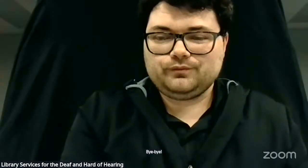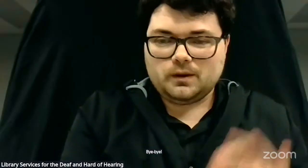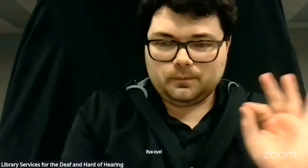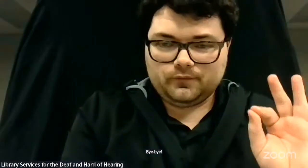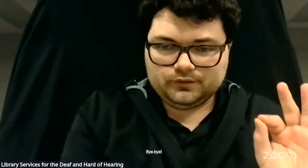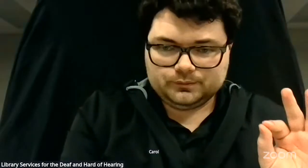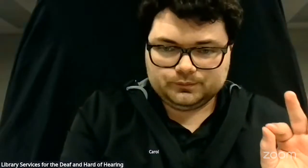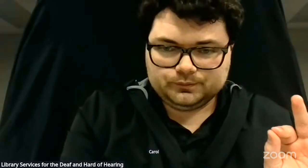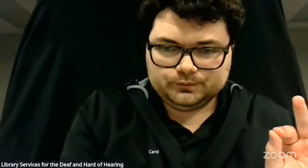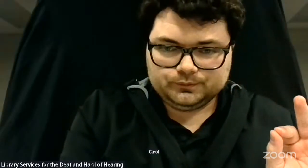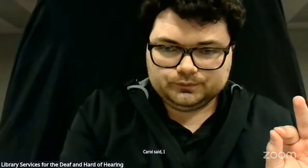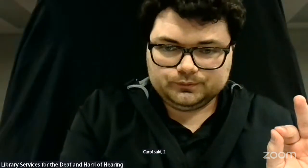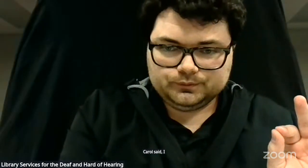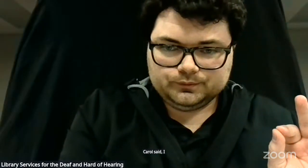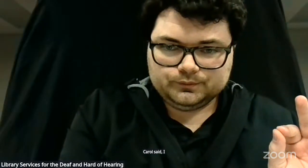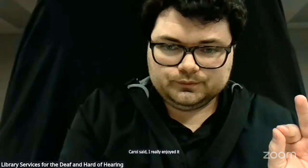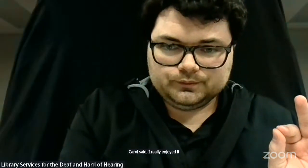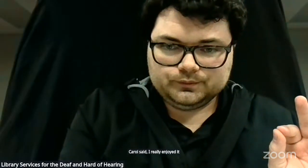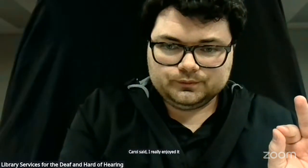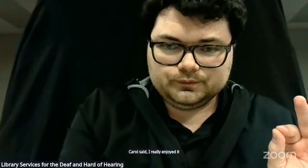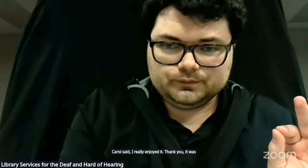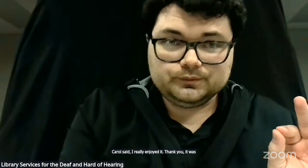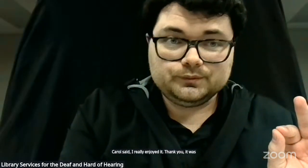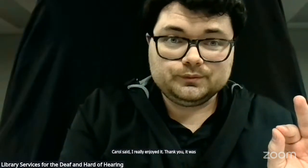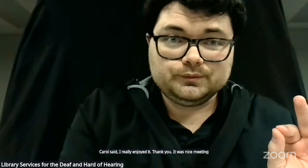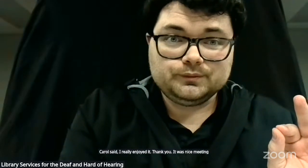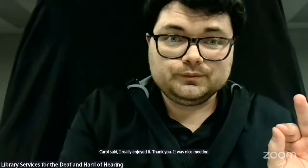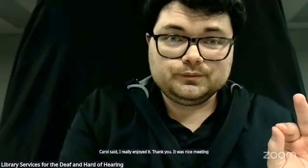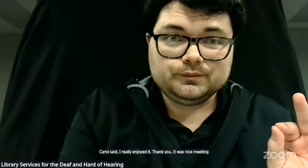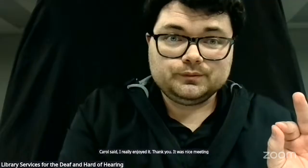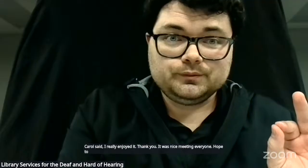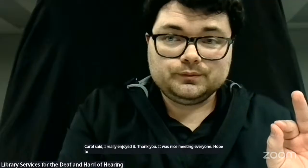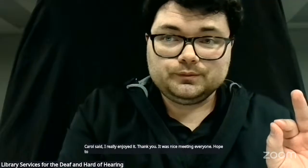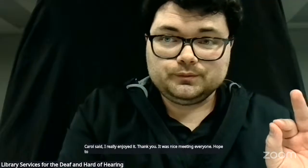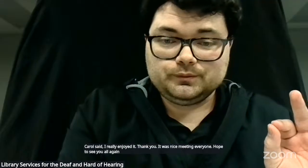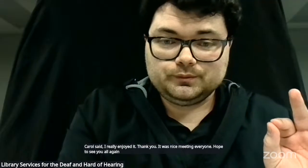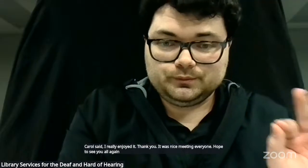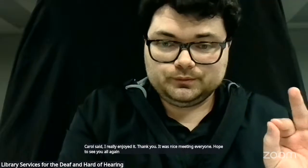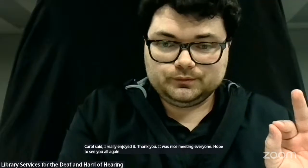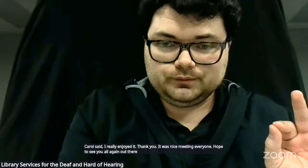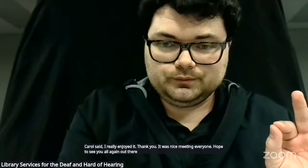Carol said, I really enjoyed it. Thank you. It was nice meeting everyone. Hope to see you all again out there somewhere.